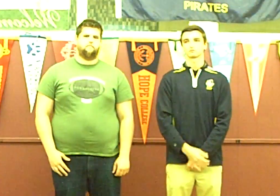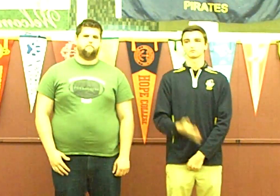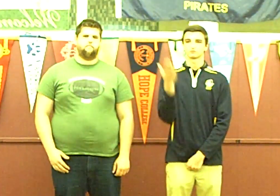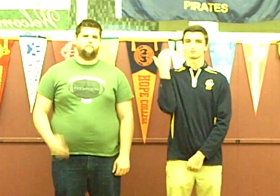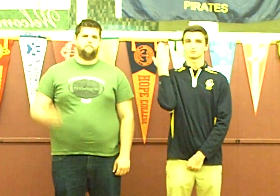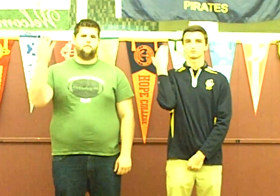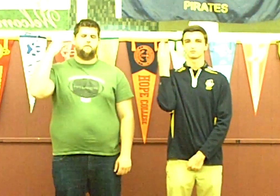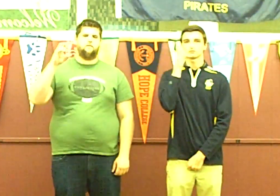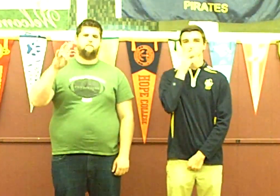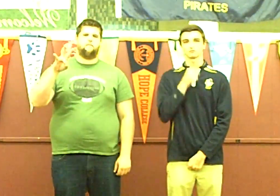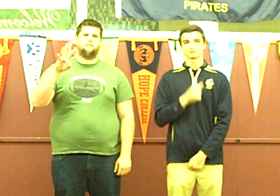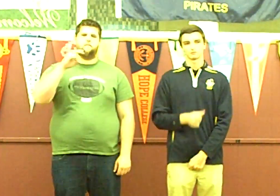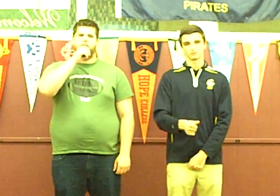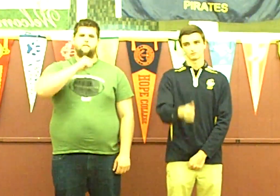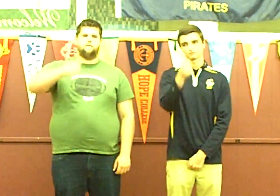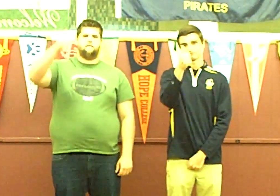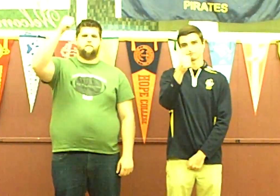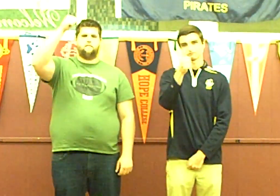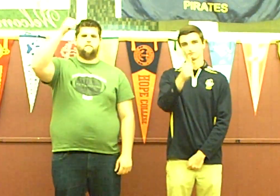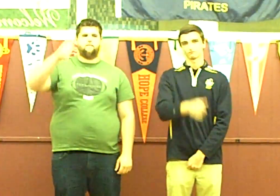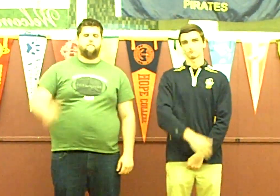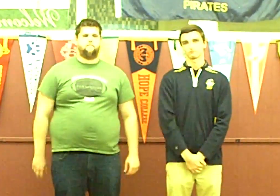Once I was seven years old.